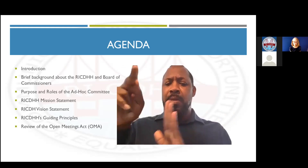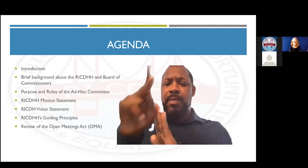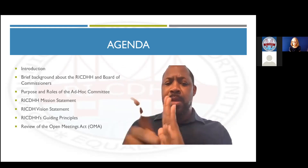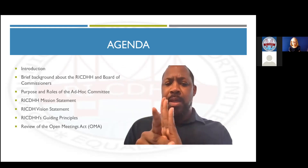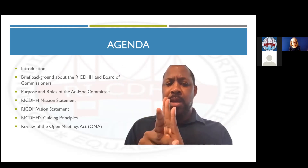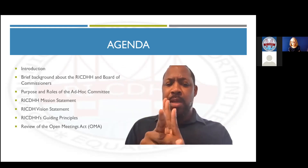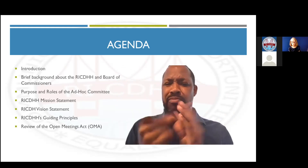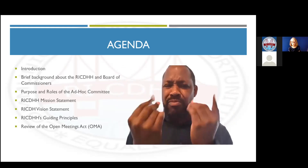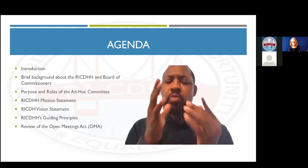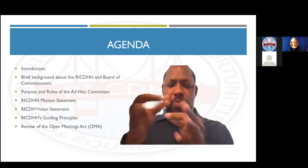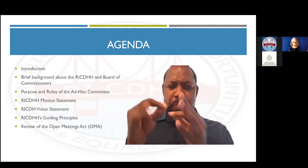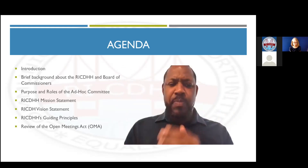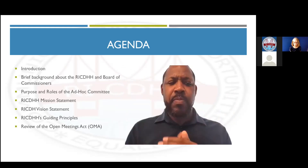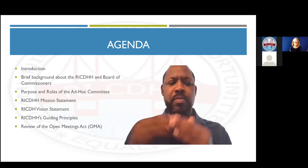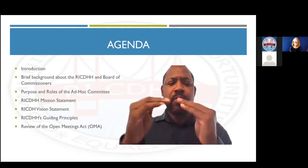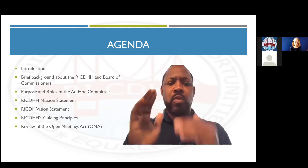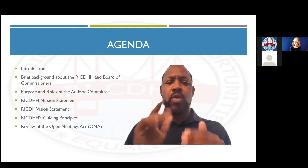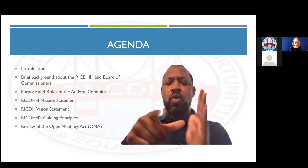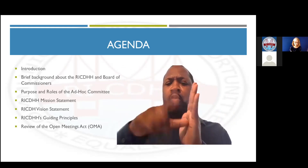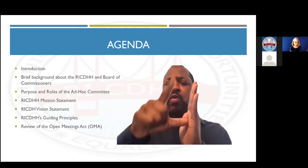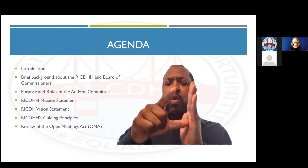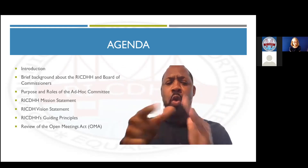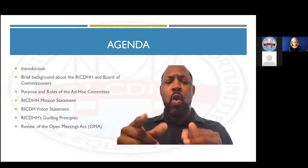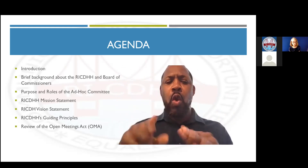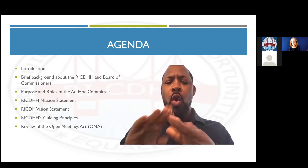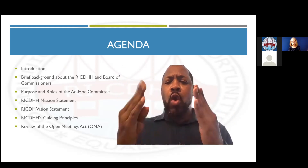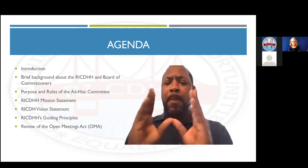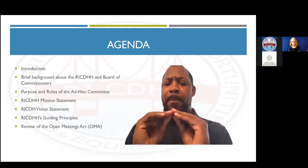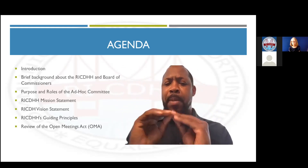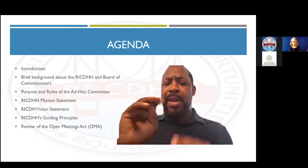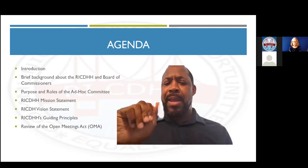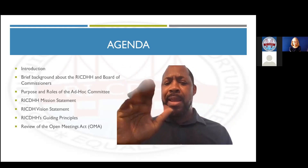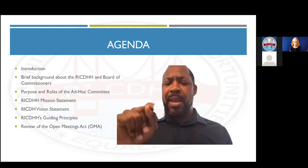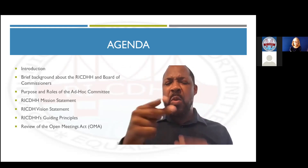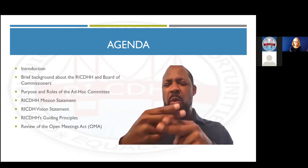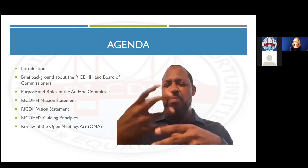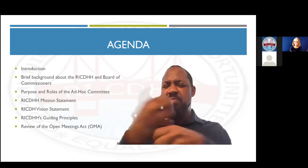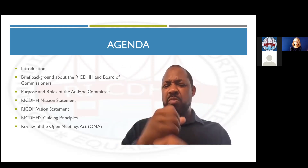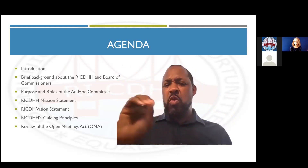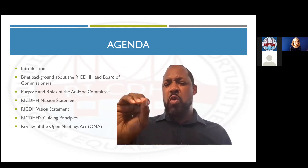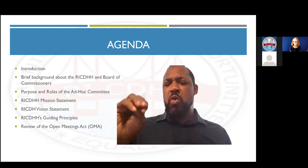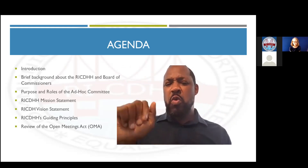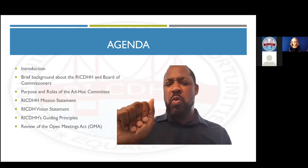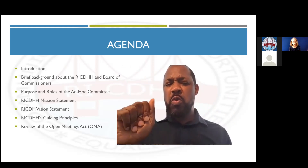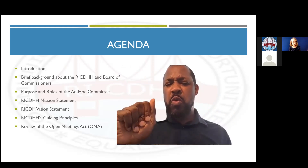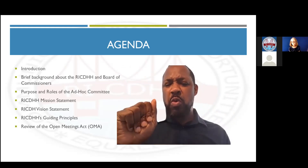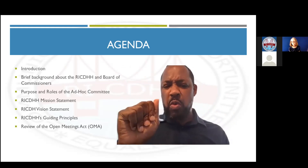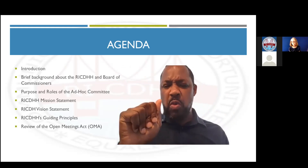We also have guiding principles, and I'll explain those. And then at the very end of that, I'll talk about the Open